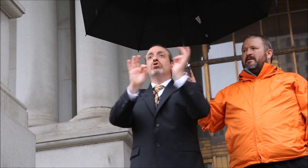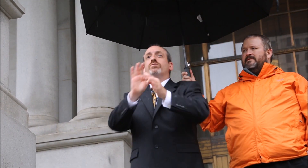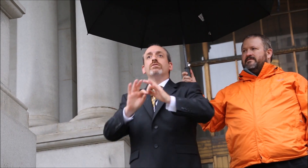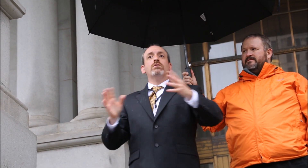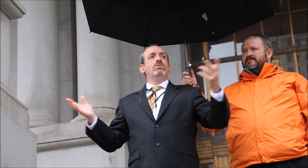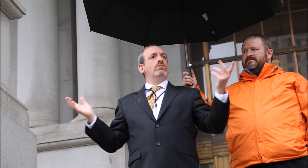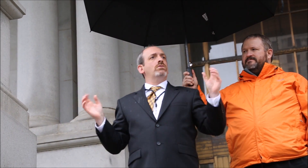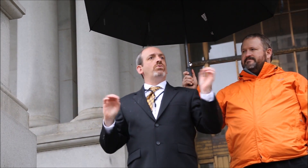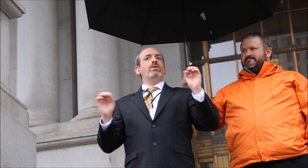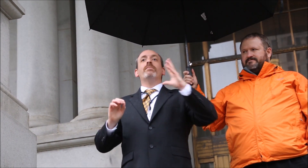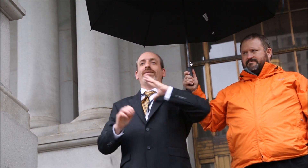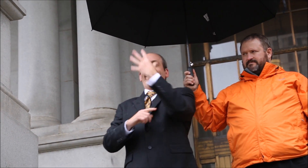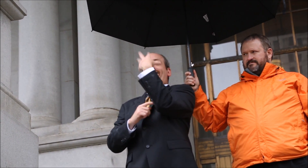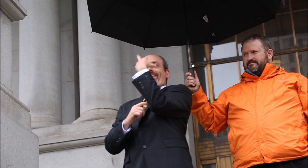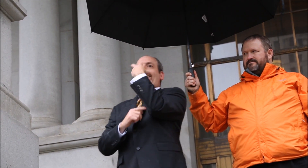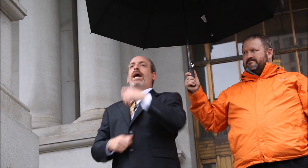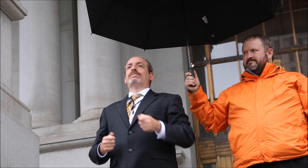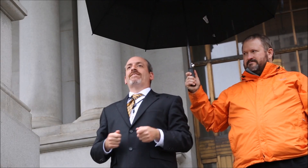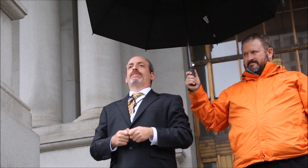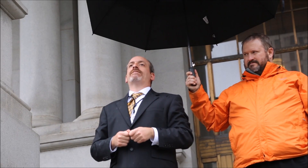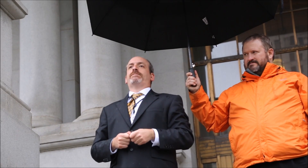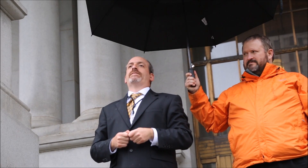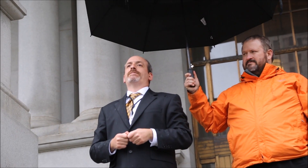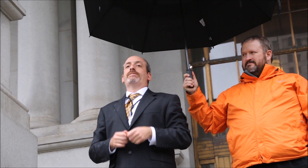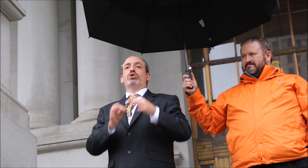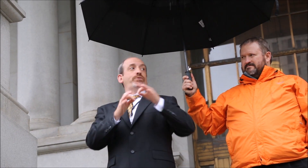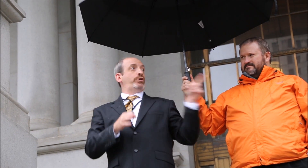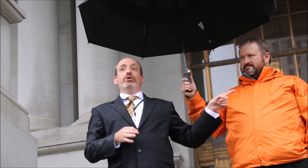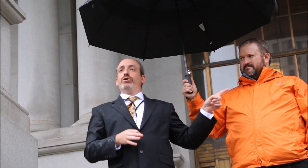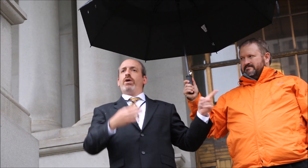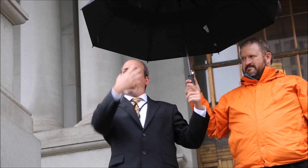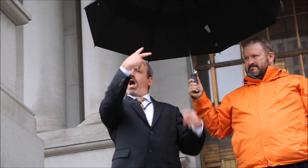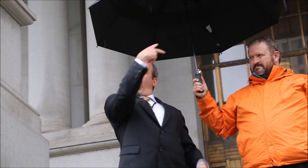recently. It's a P or a B. What does that sound like?